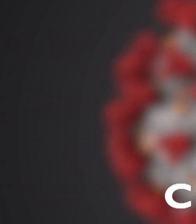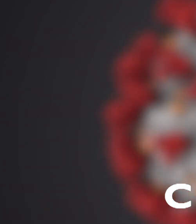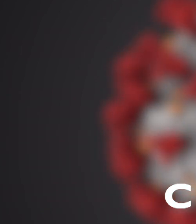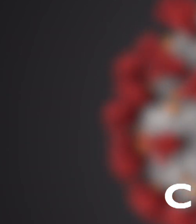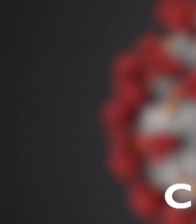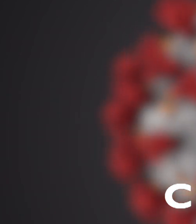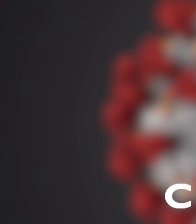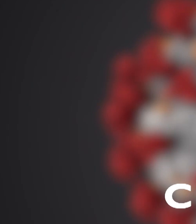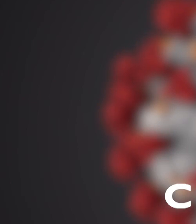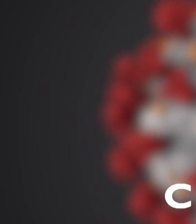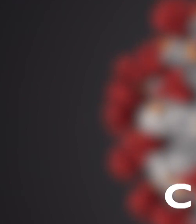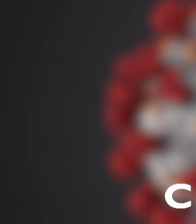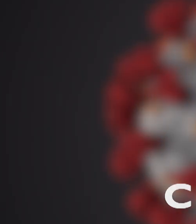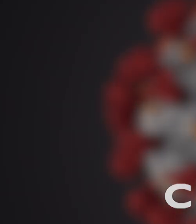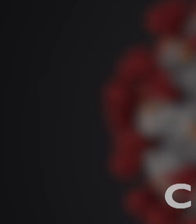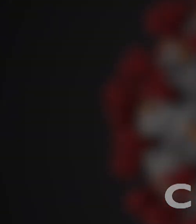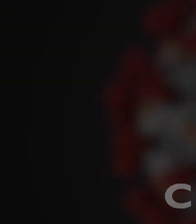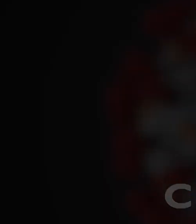cupertino.org/coronavirus.